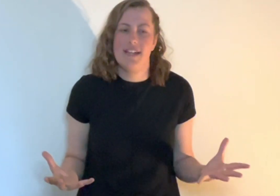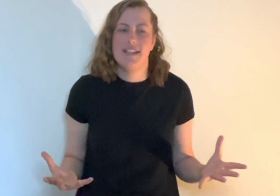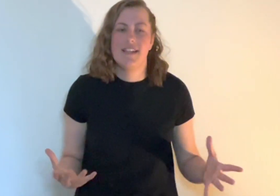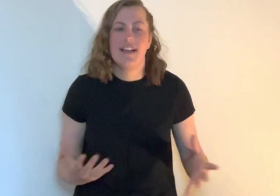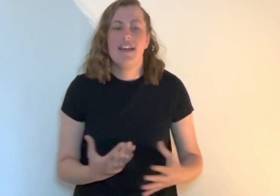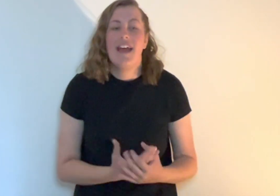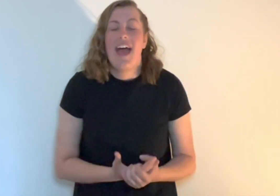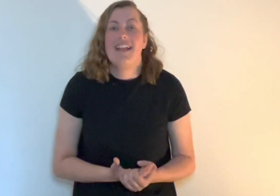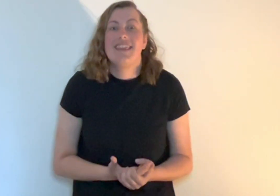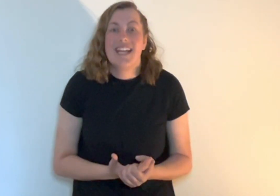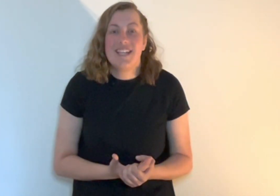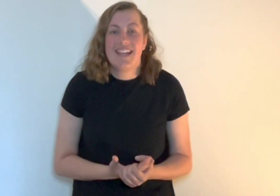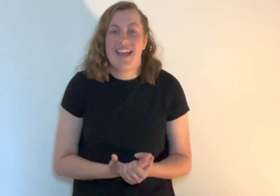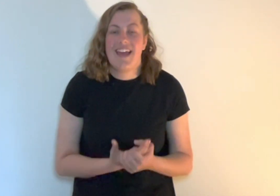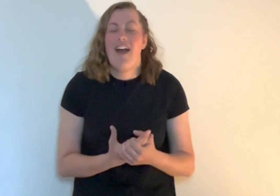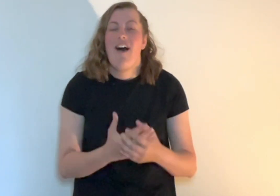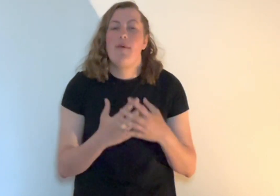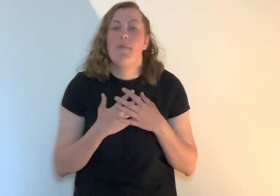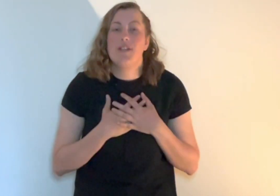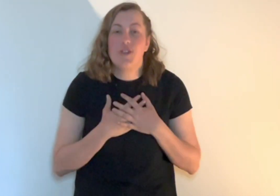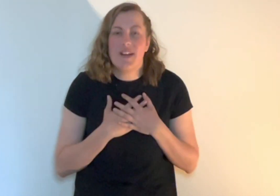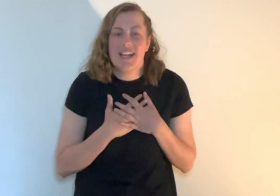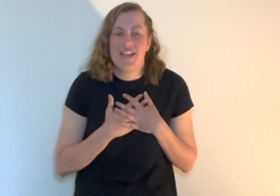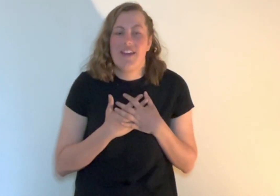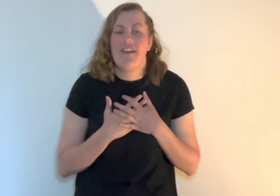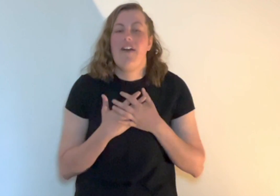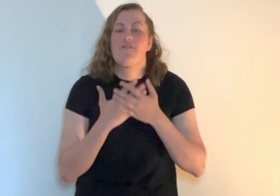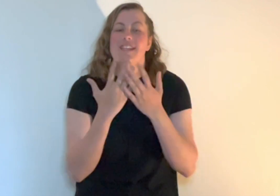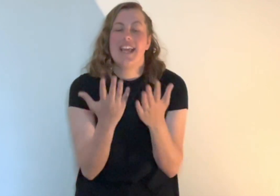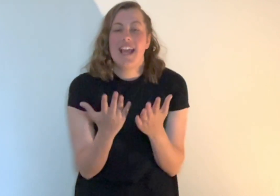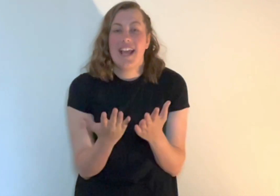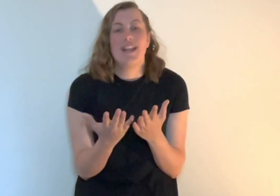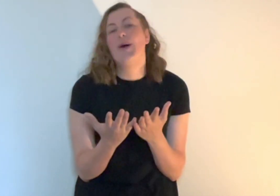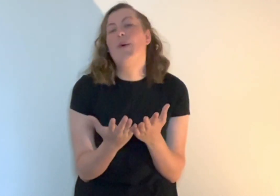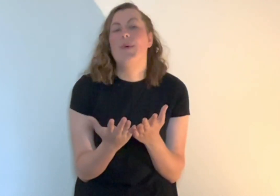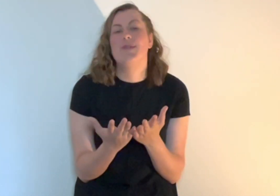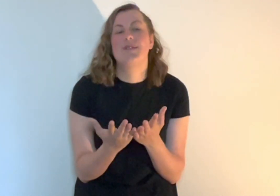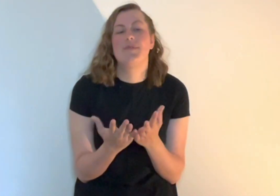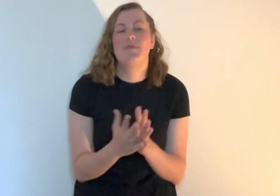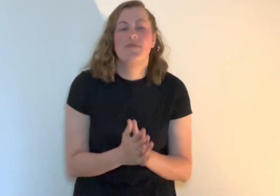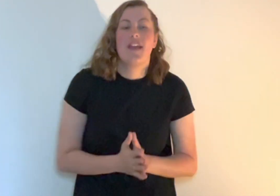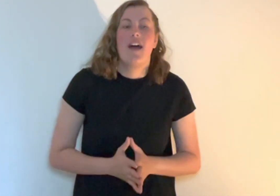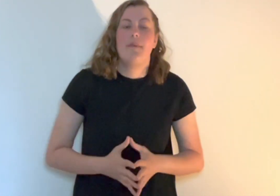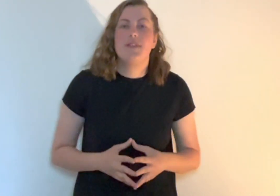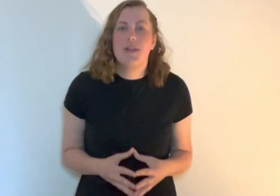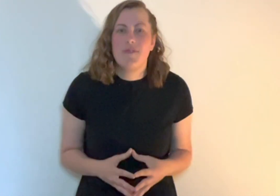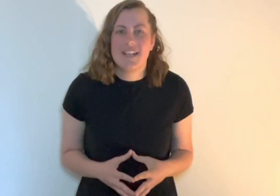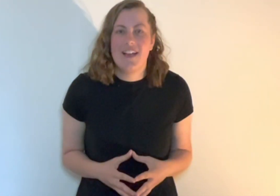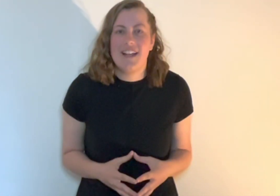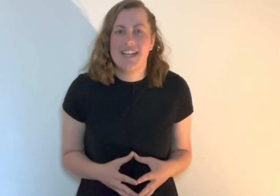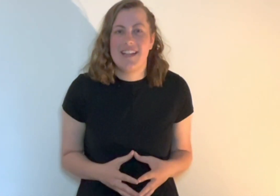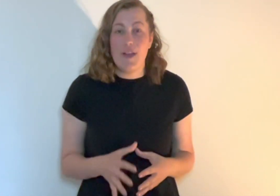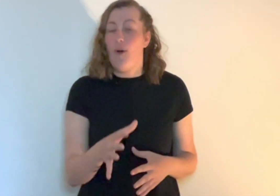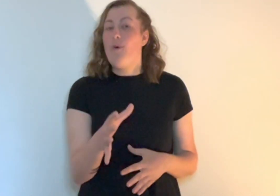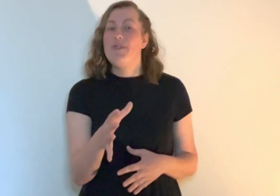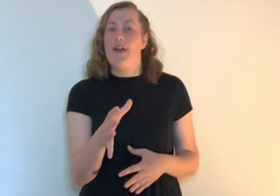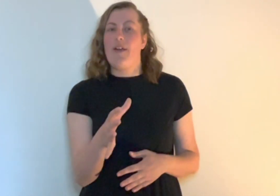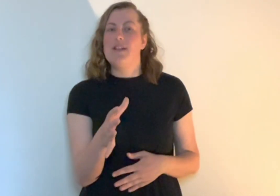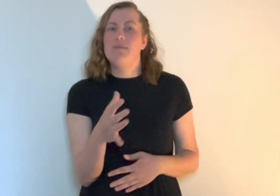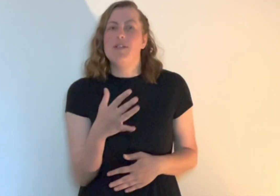and this year i will be joining you for singing in the halls i'm super excited that you're also going to be